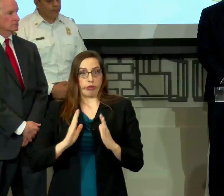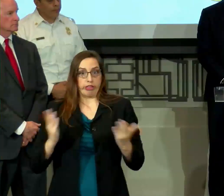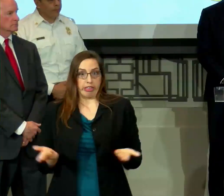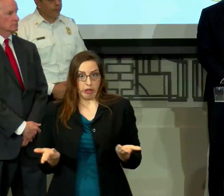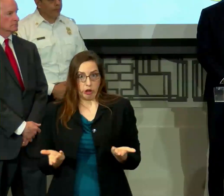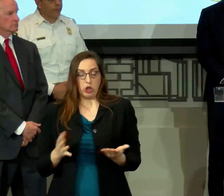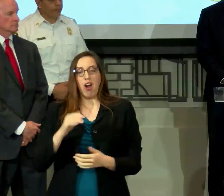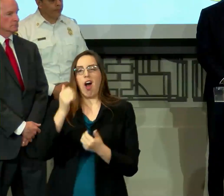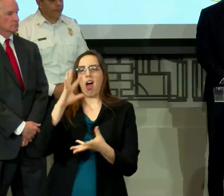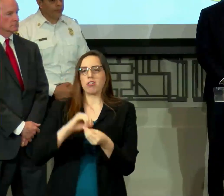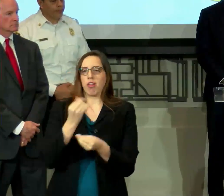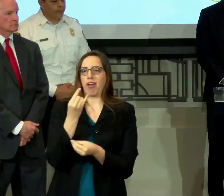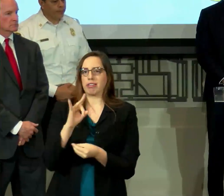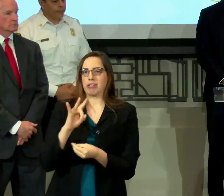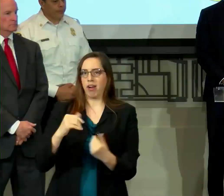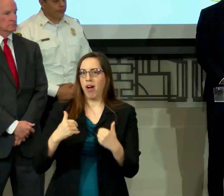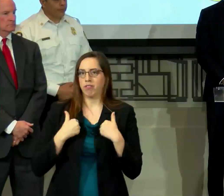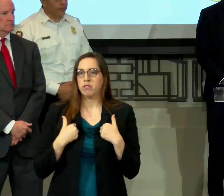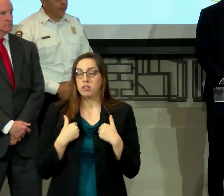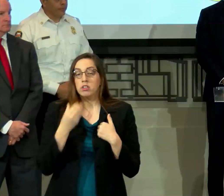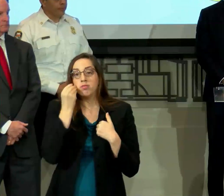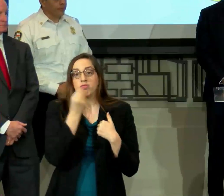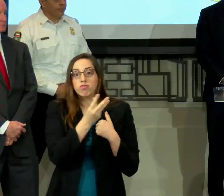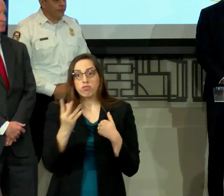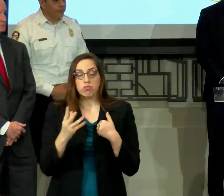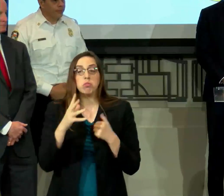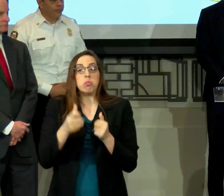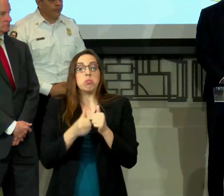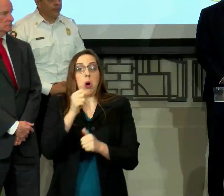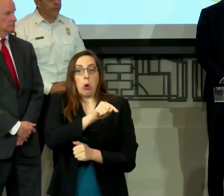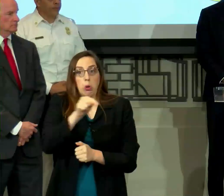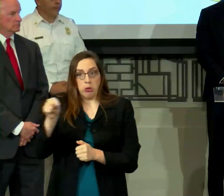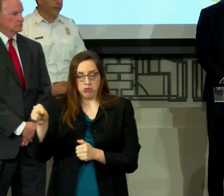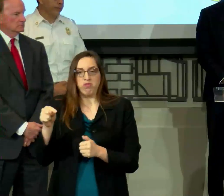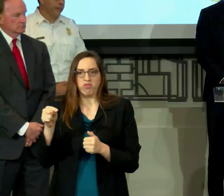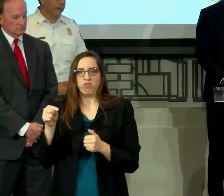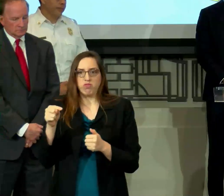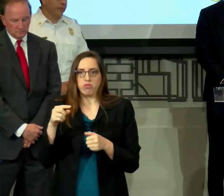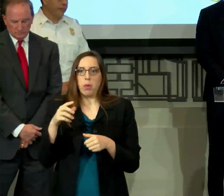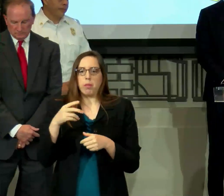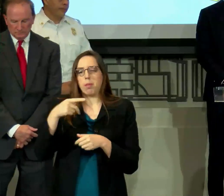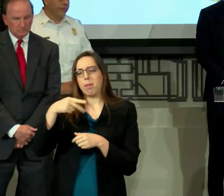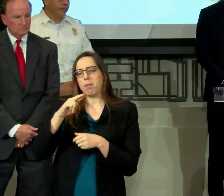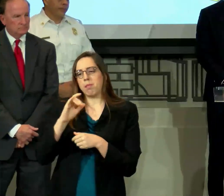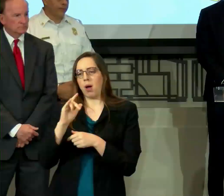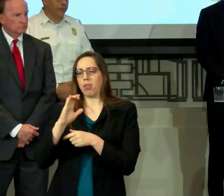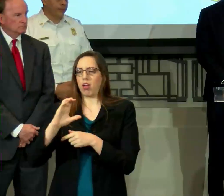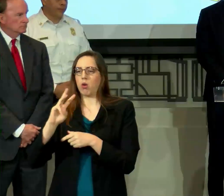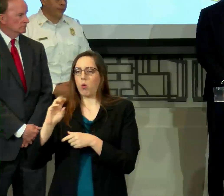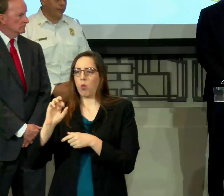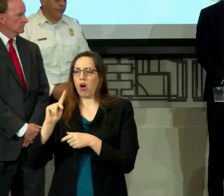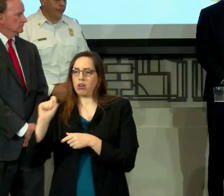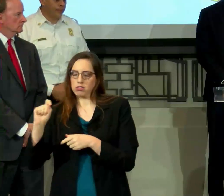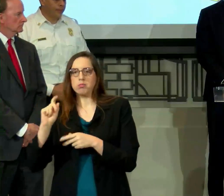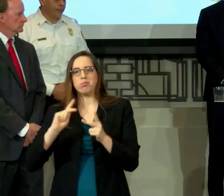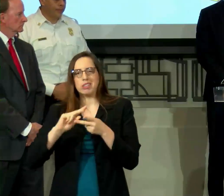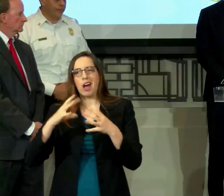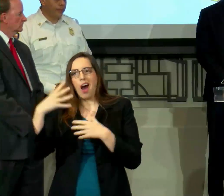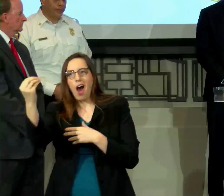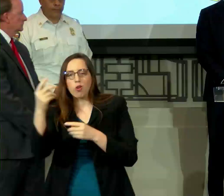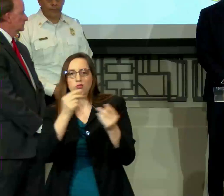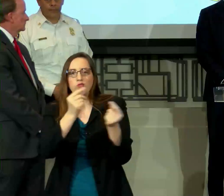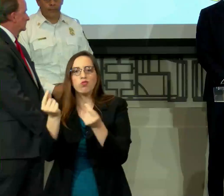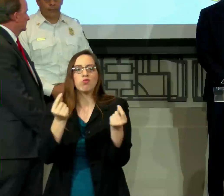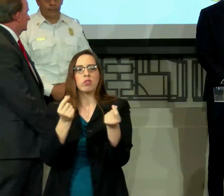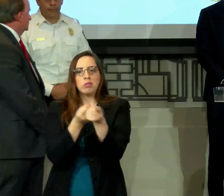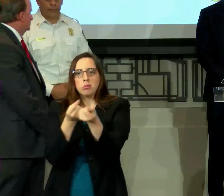number is 18. And I will say to you that most of them are in our public works department, people that are out there that are